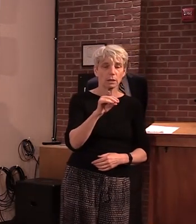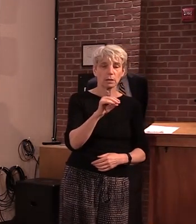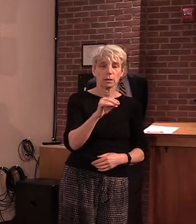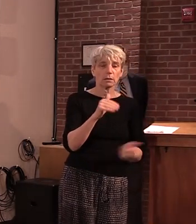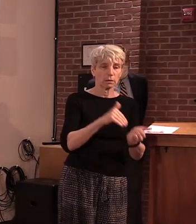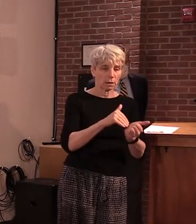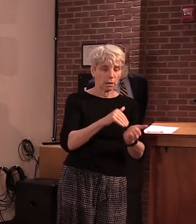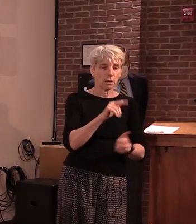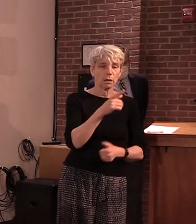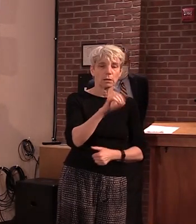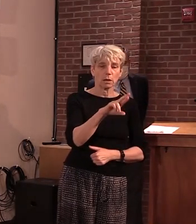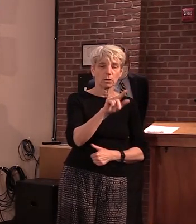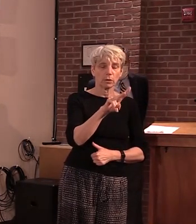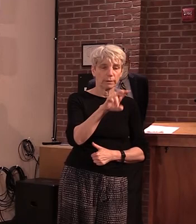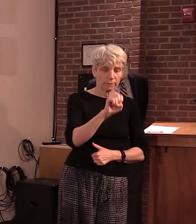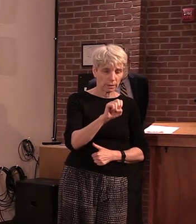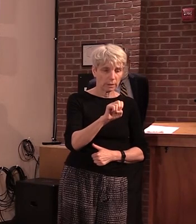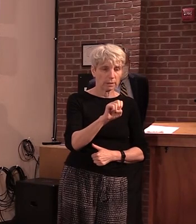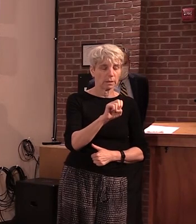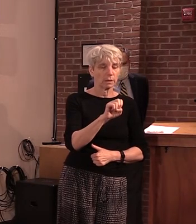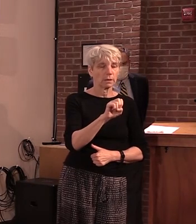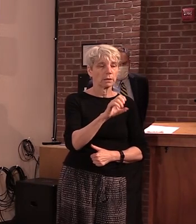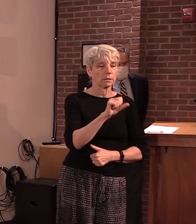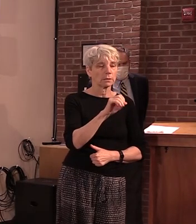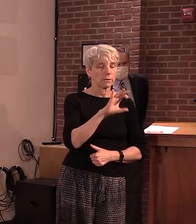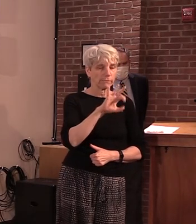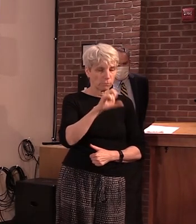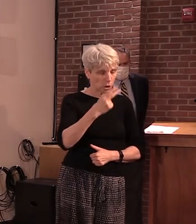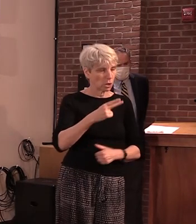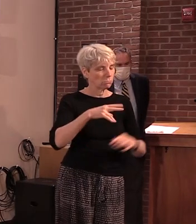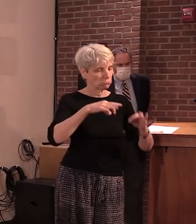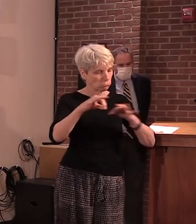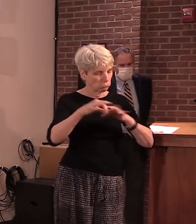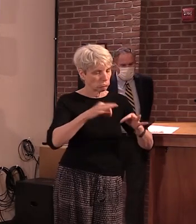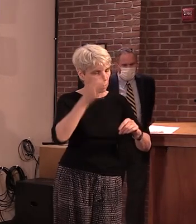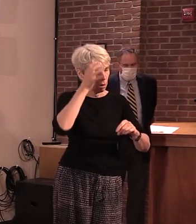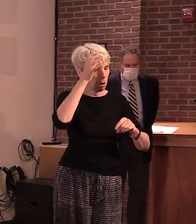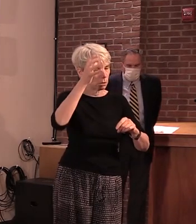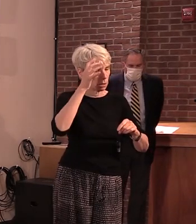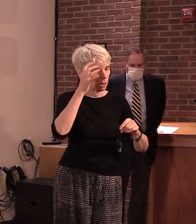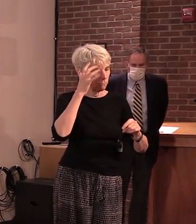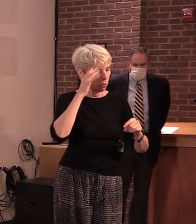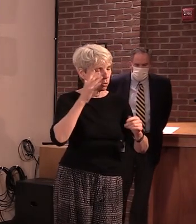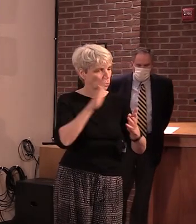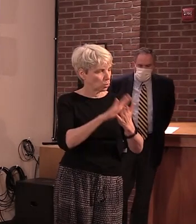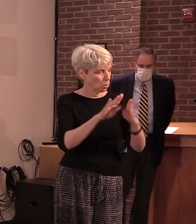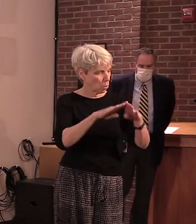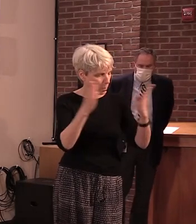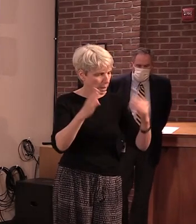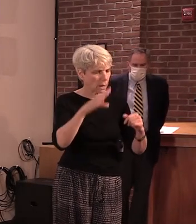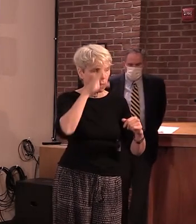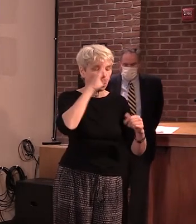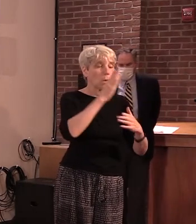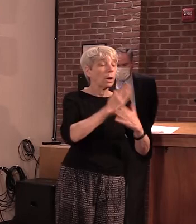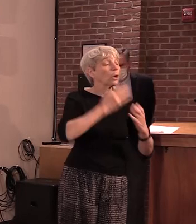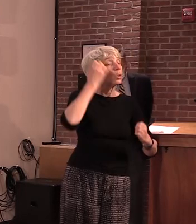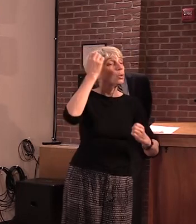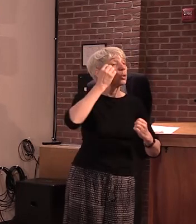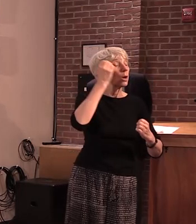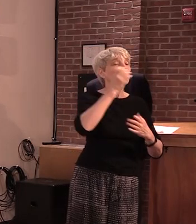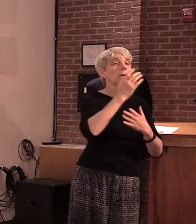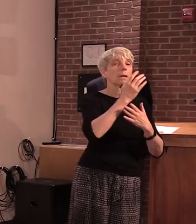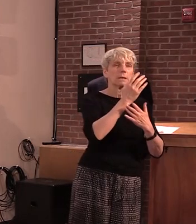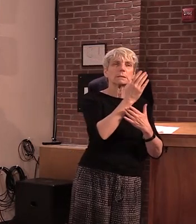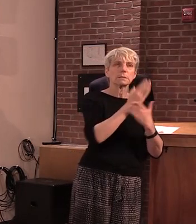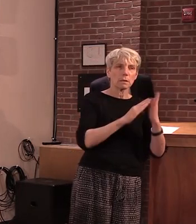for in-person instruction. And they also mentioned the European model, some of which split it up between older students and younger